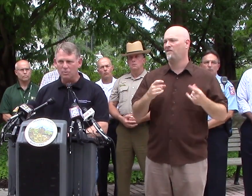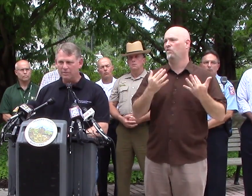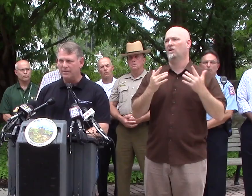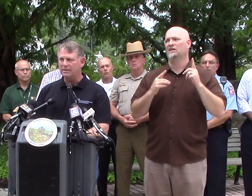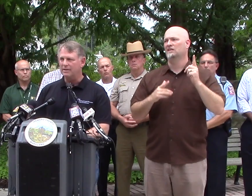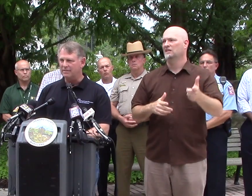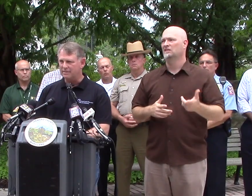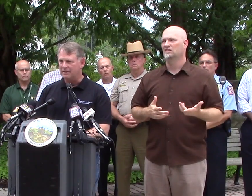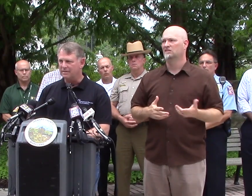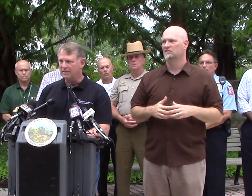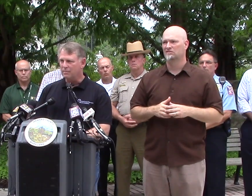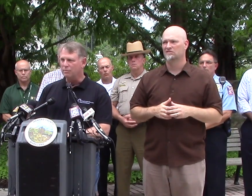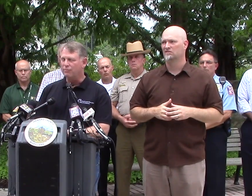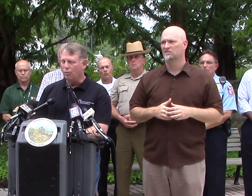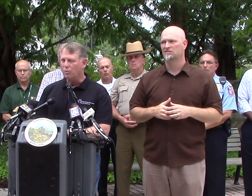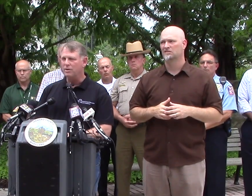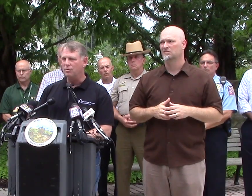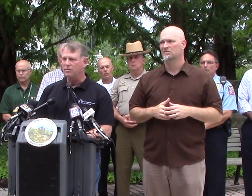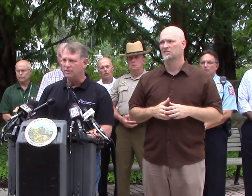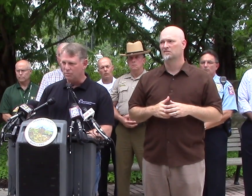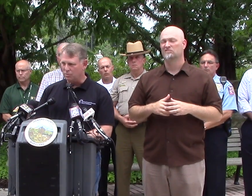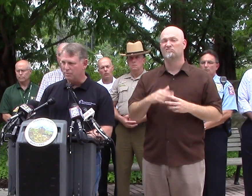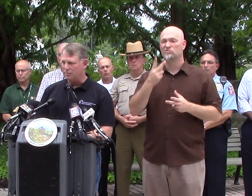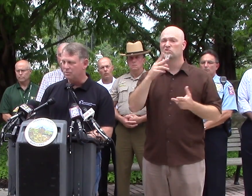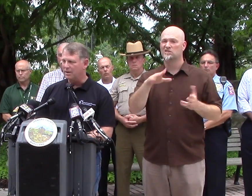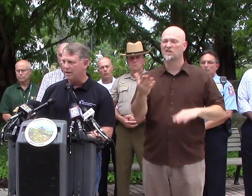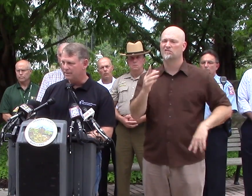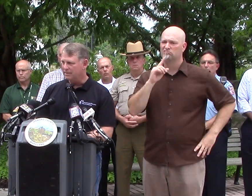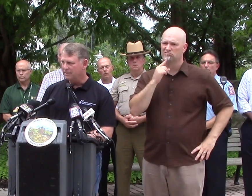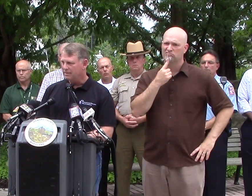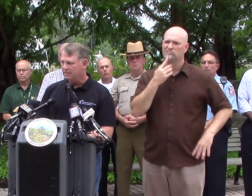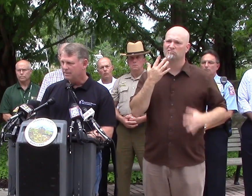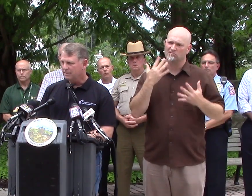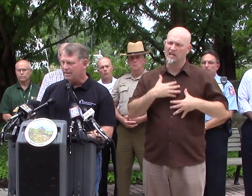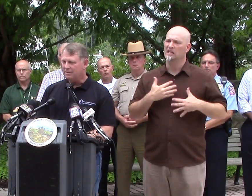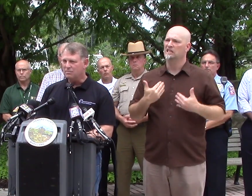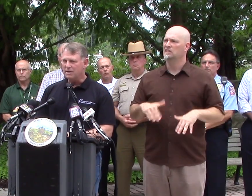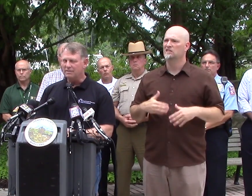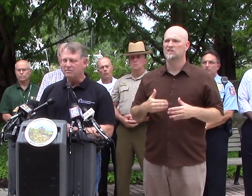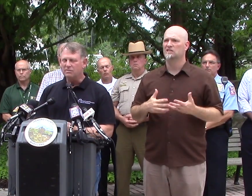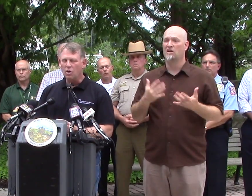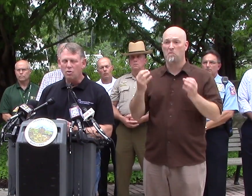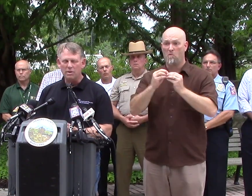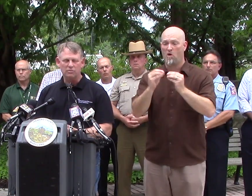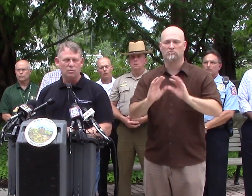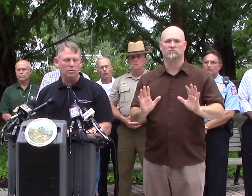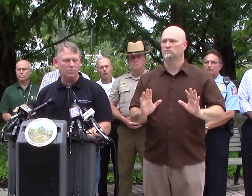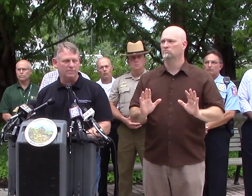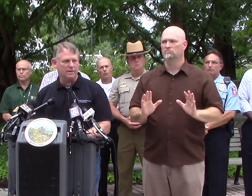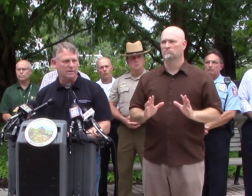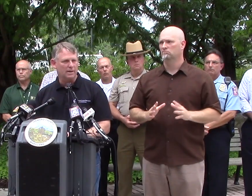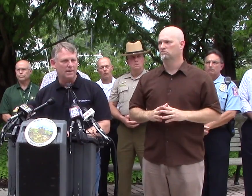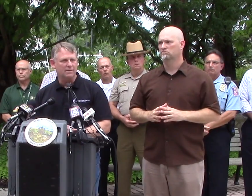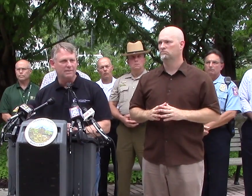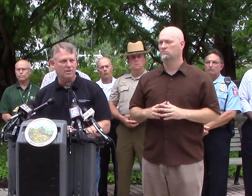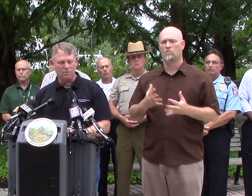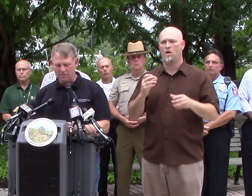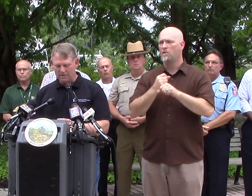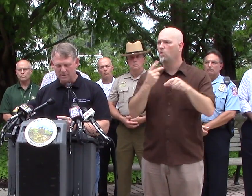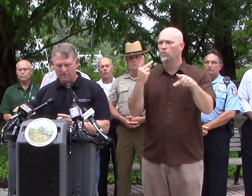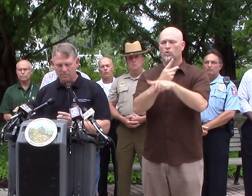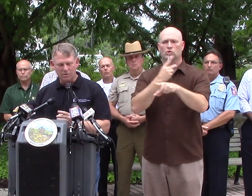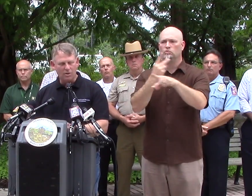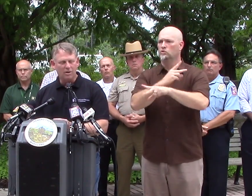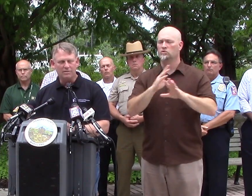terrible, horrific incident before we knew that there were 2 people who died. That just makes it so much more horrific. And I can tell